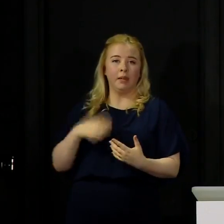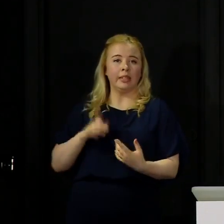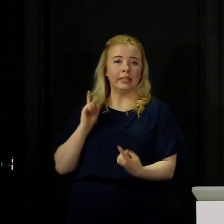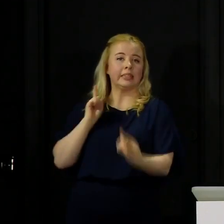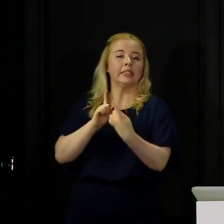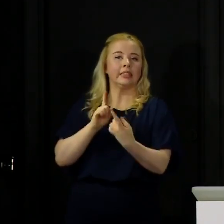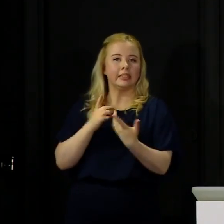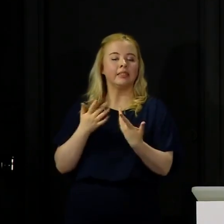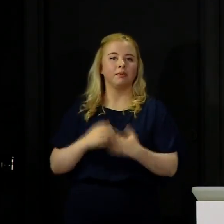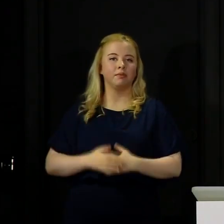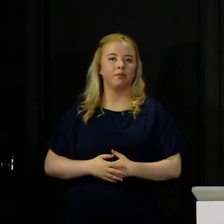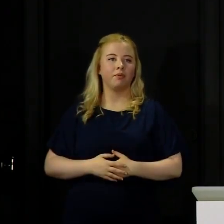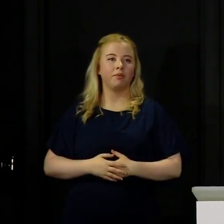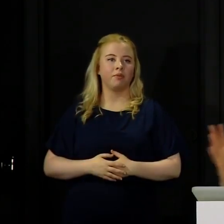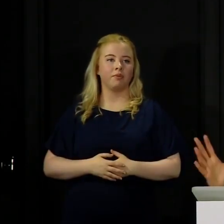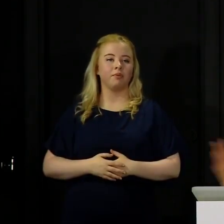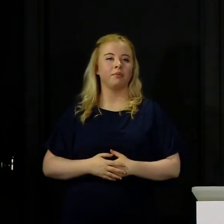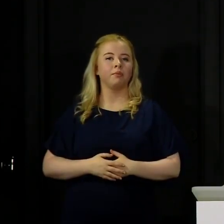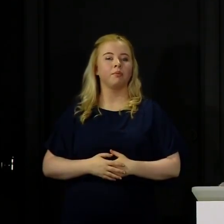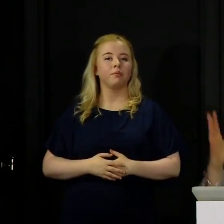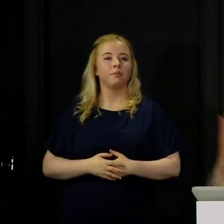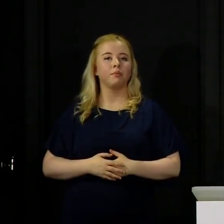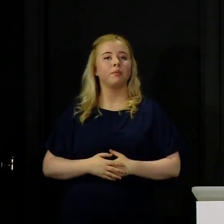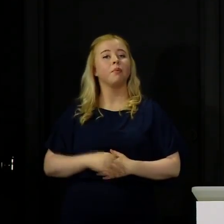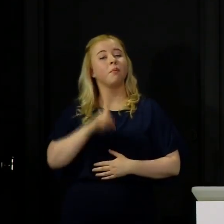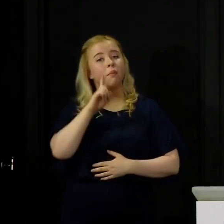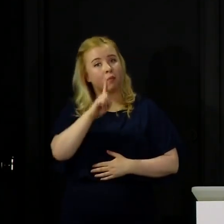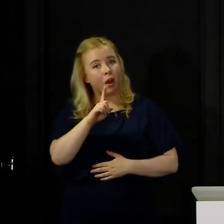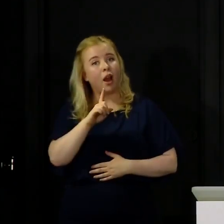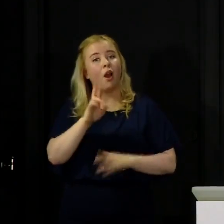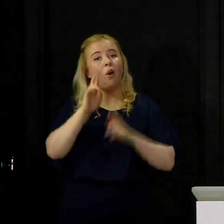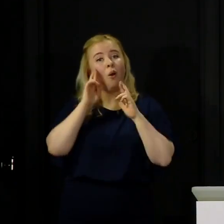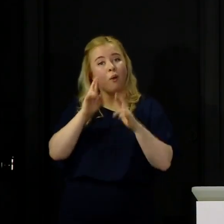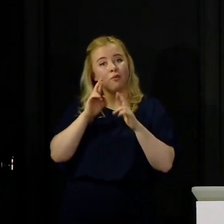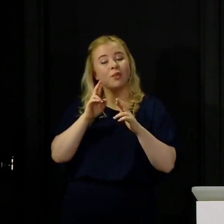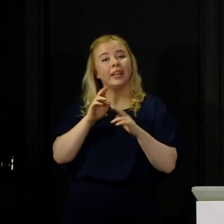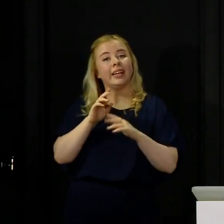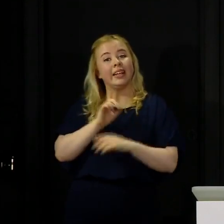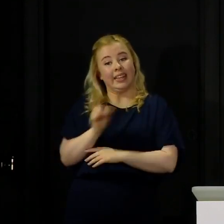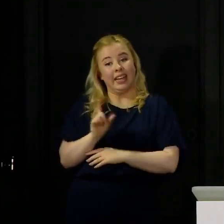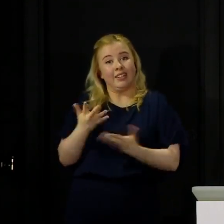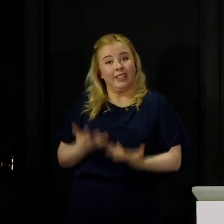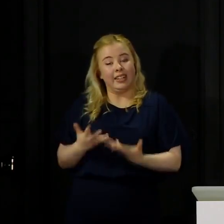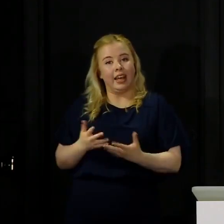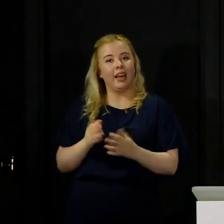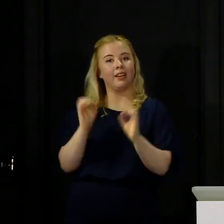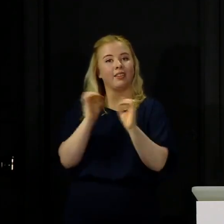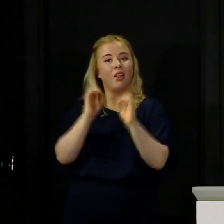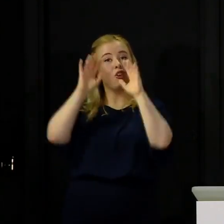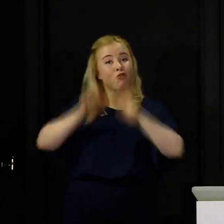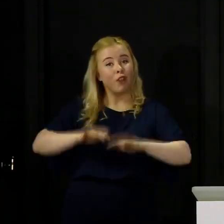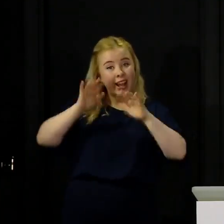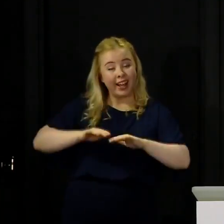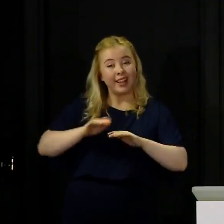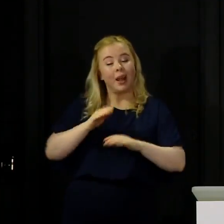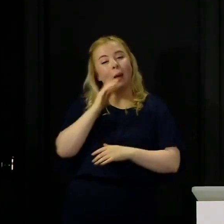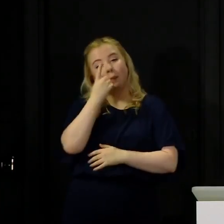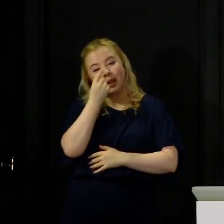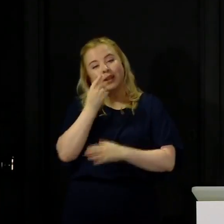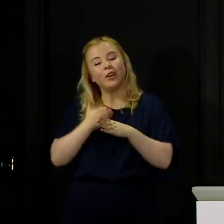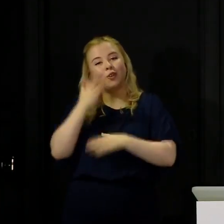to do that. That said, assuming it doesn't rain later on today, I may this evening go